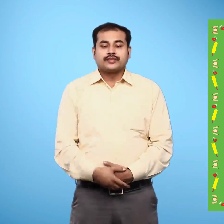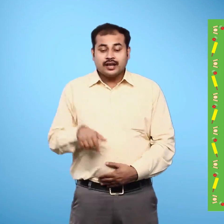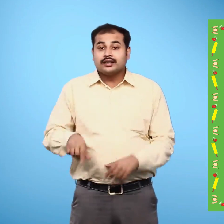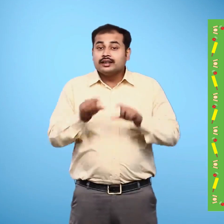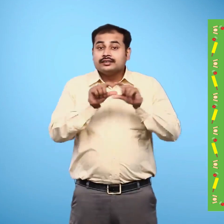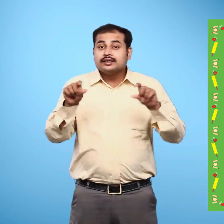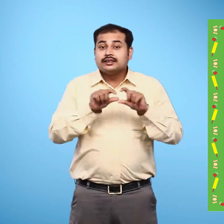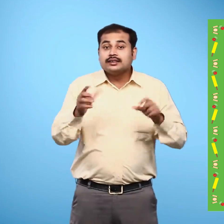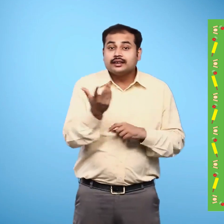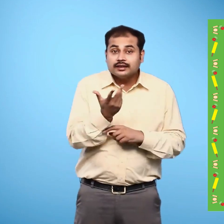Text picture 2.